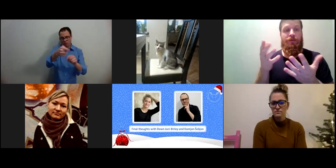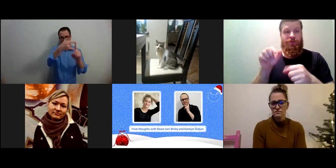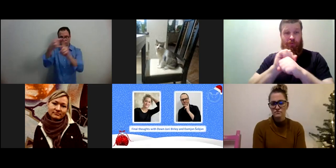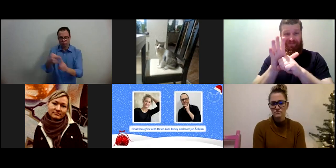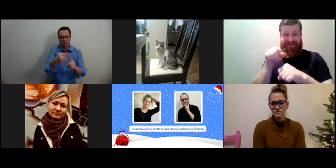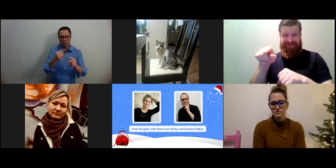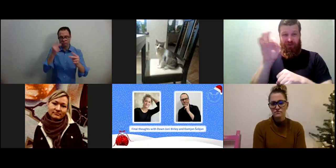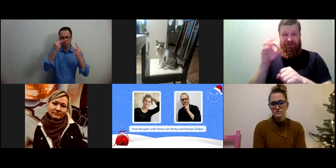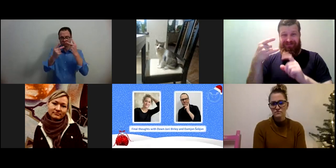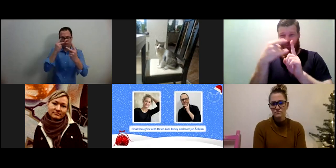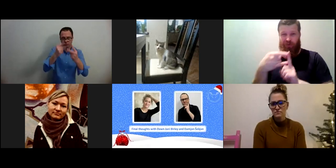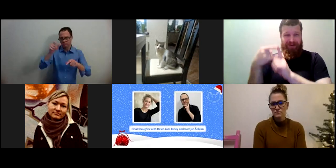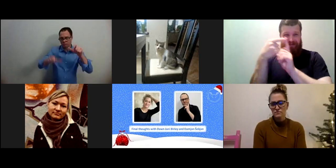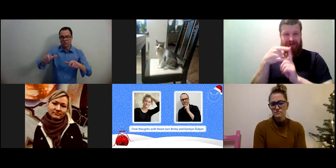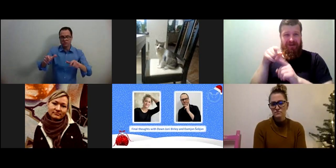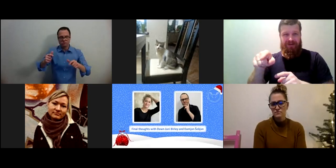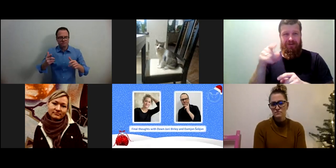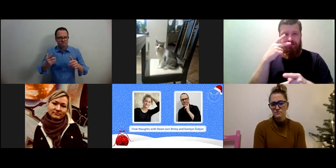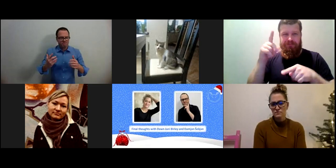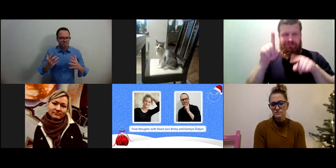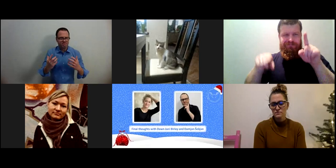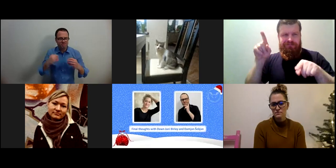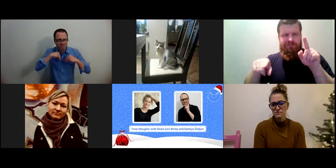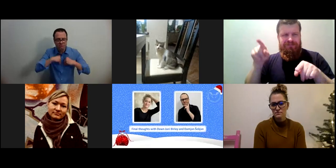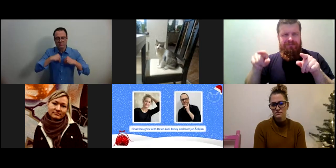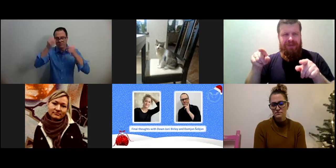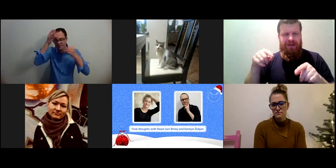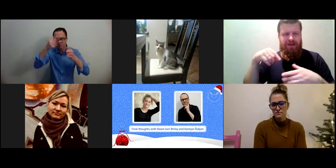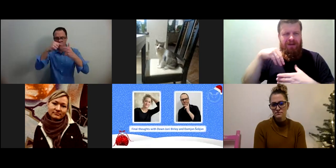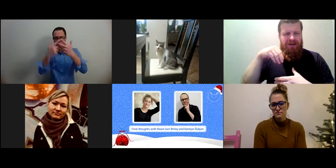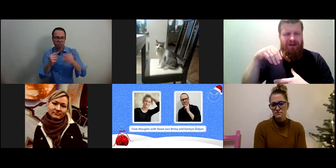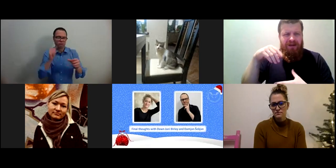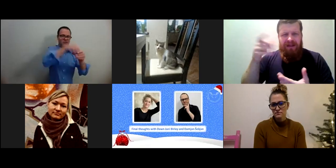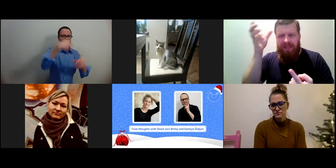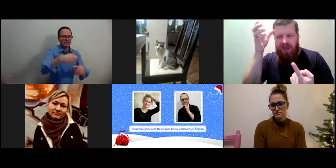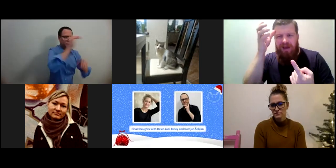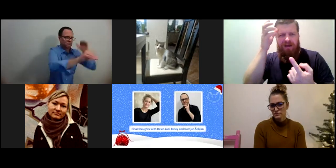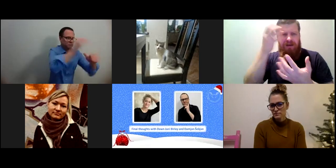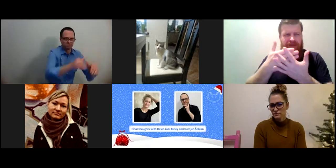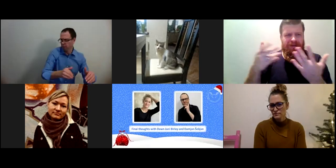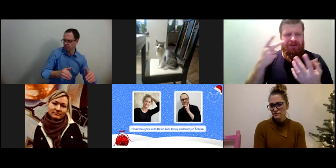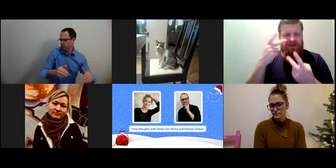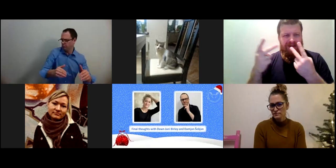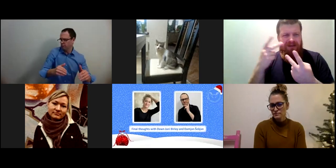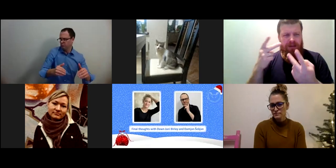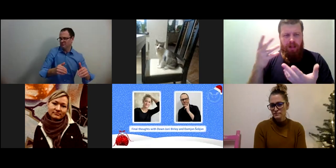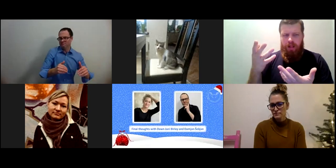worldwide. So thanks to this Zoom technology, thanks to the